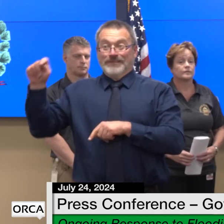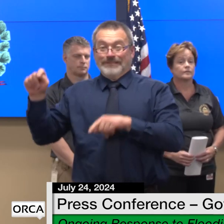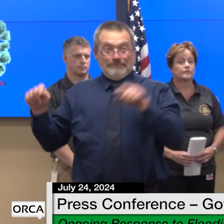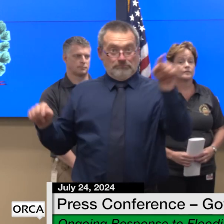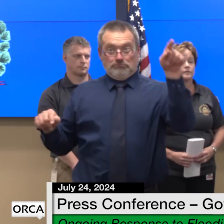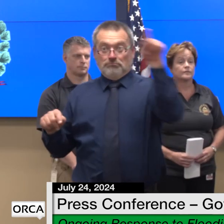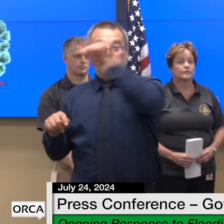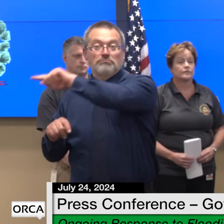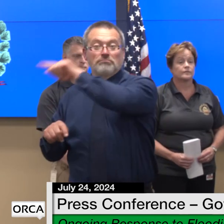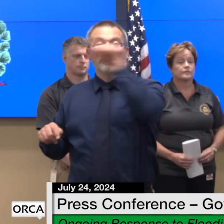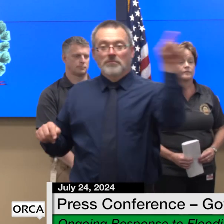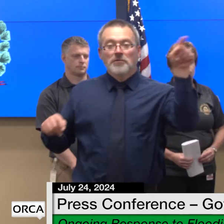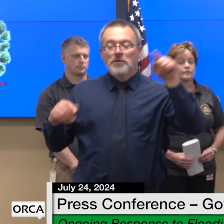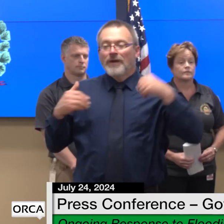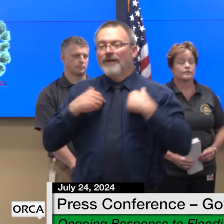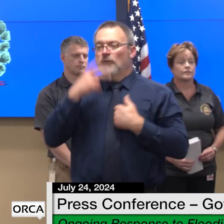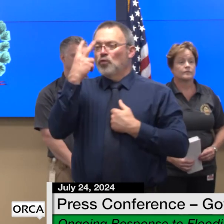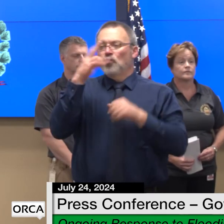remains with 2 closures.